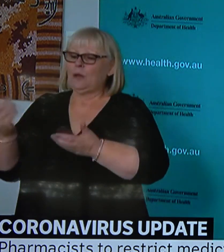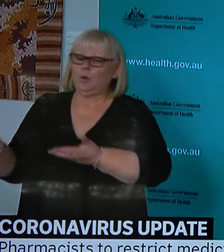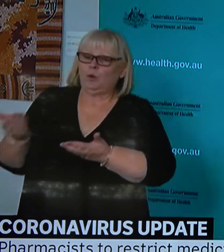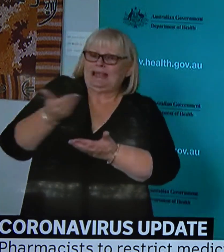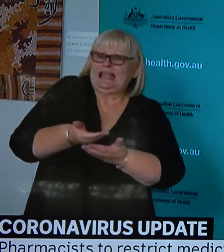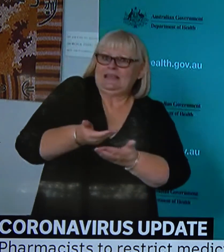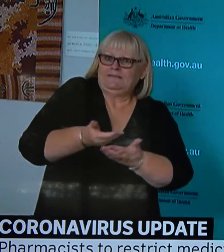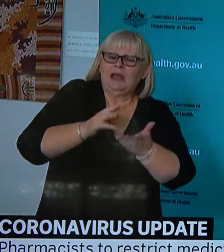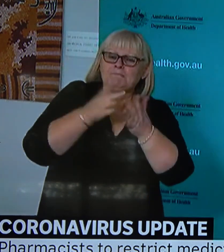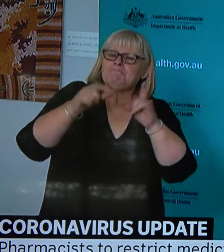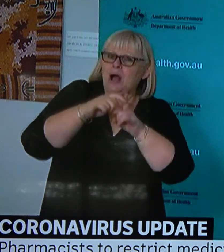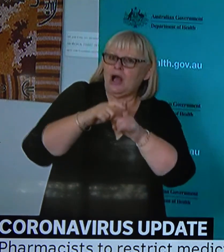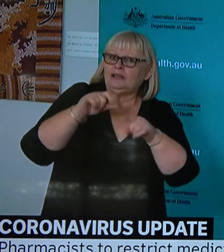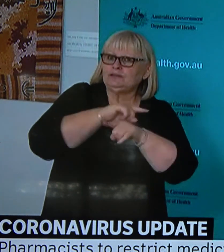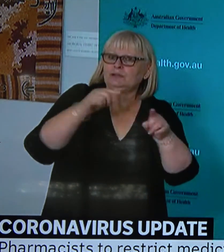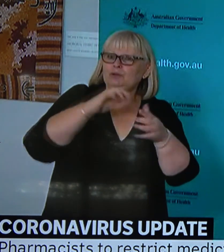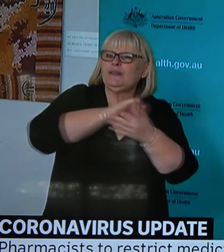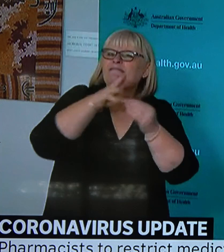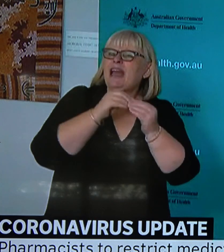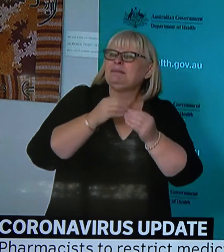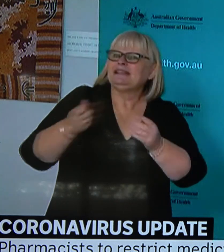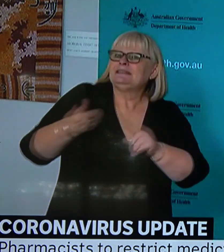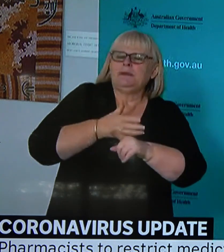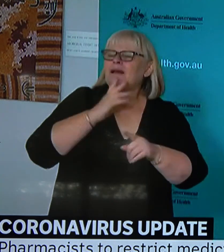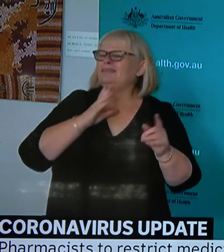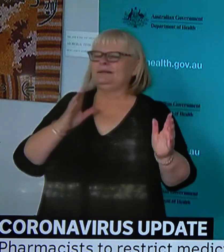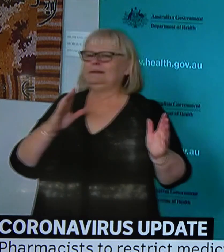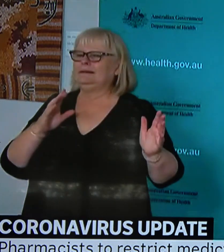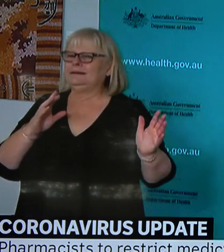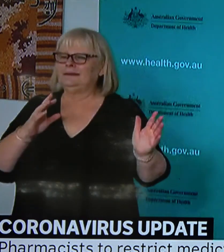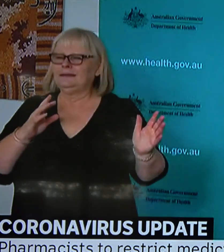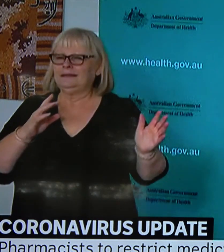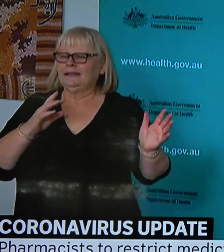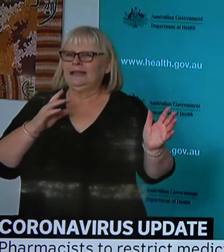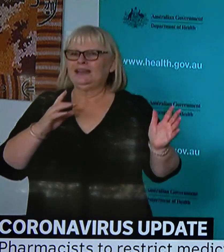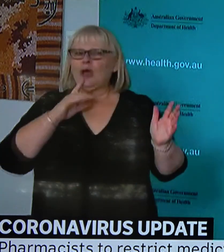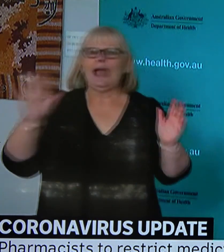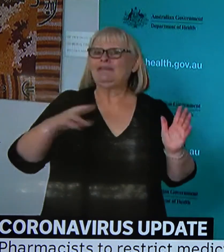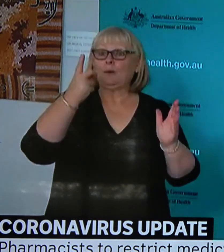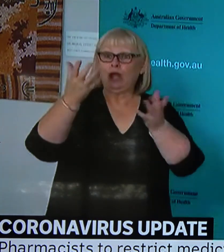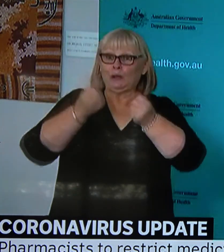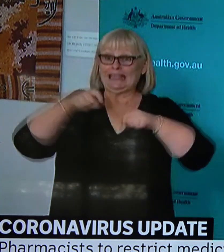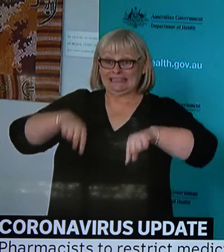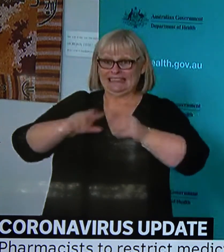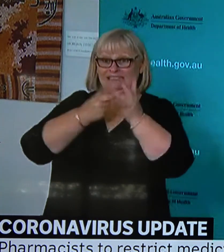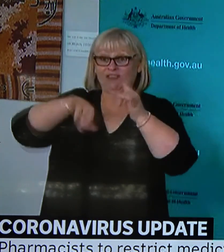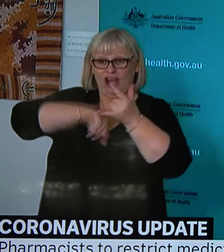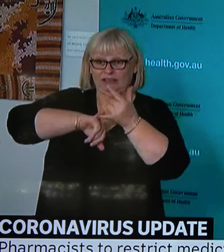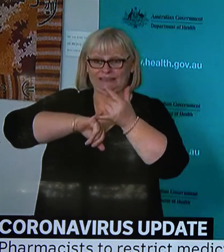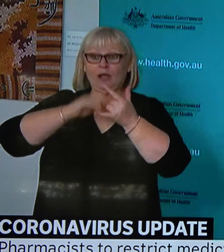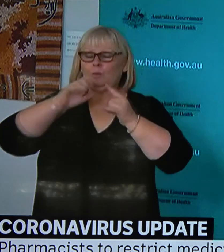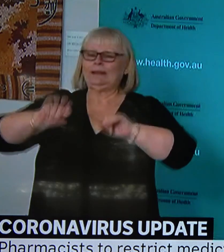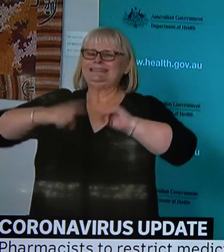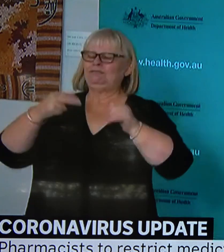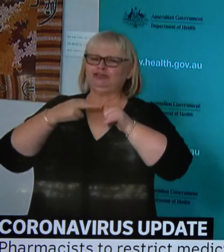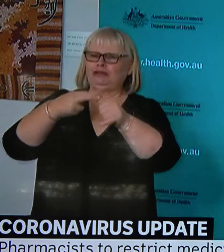a mild version. Is there any merit to that? No, because every person that gets this virus will have a